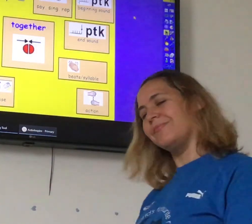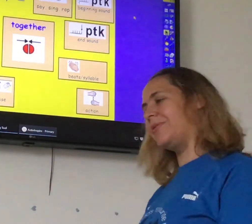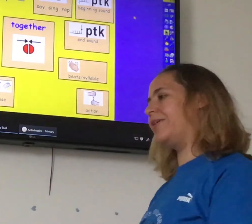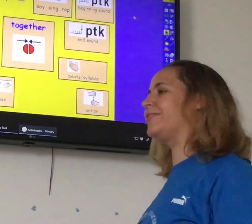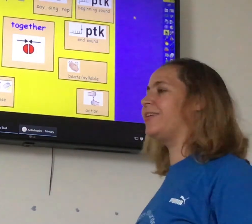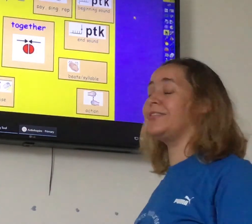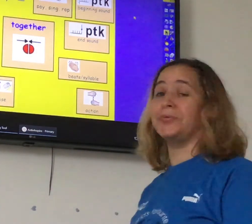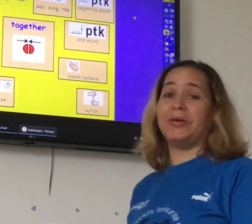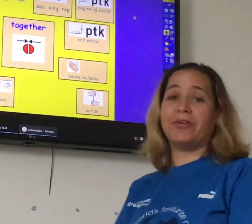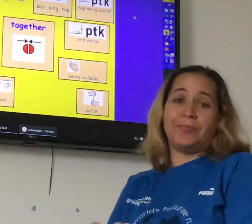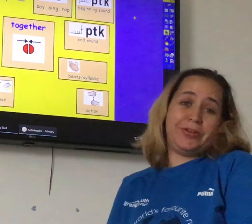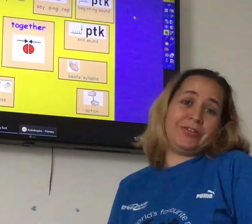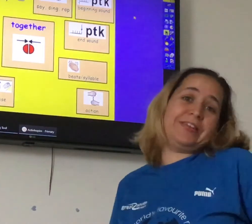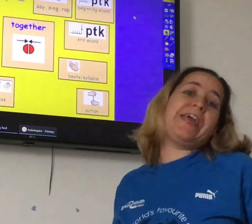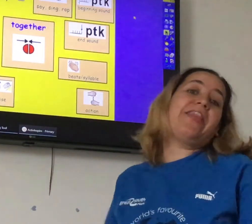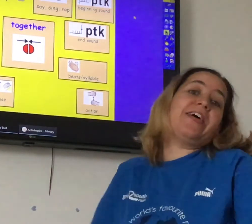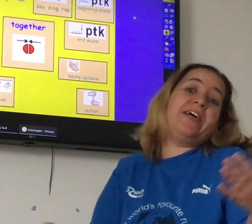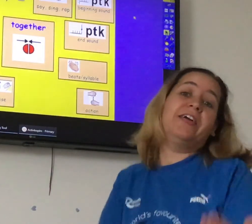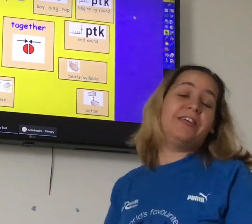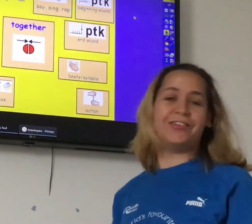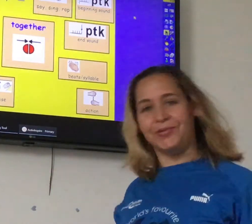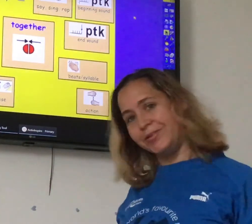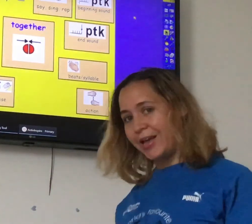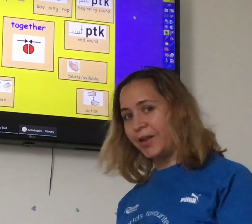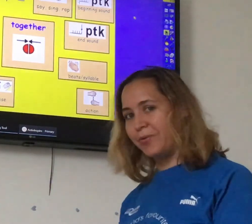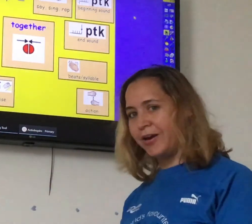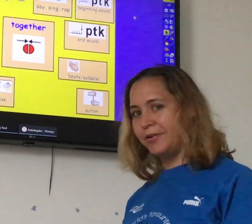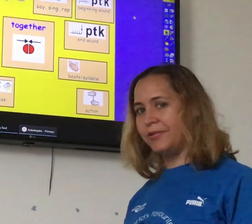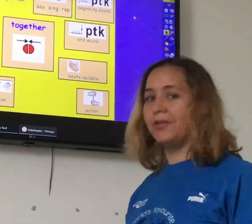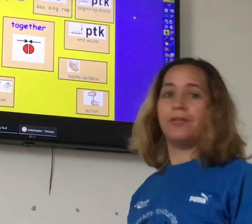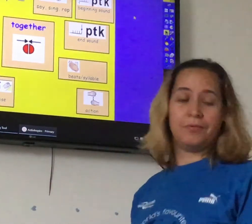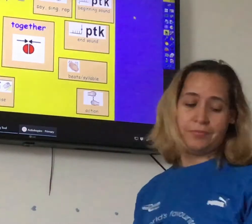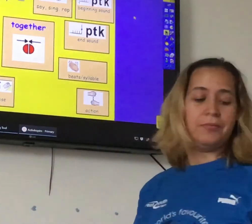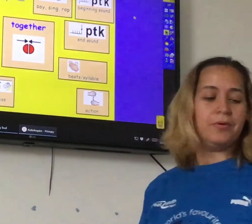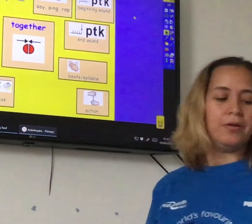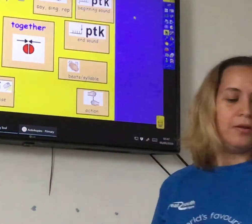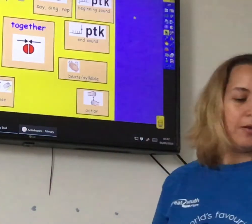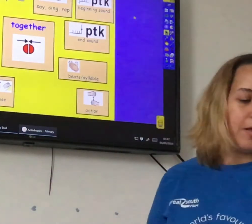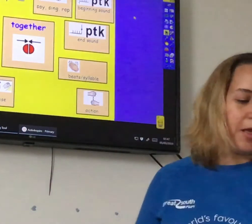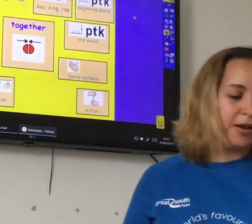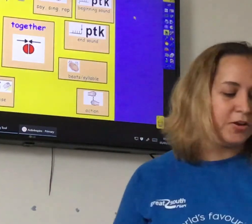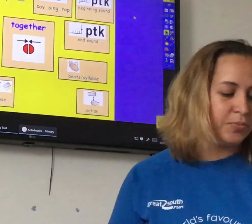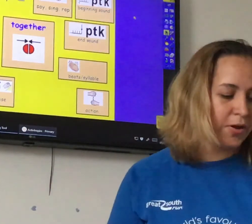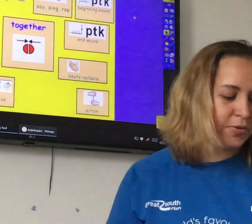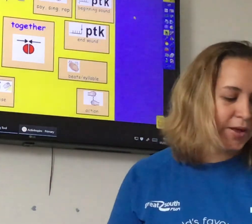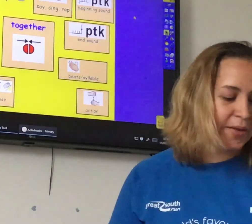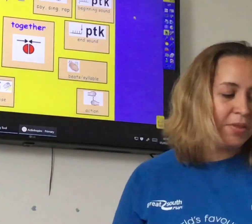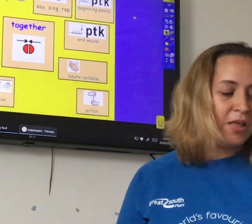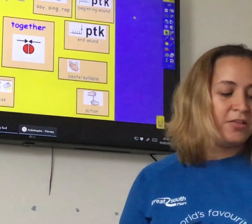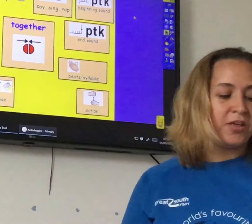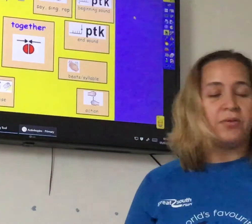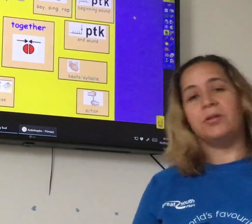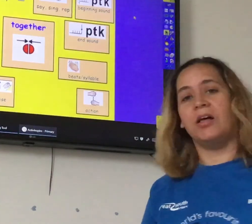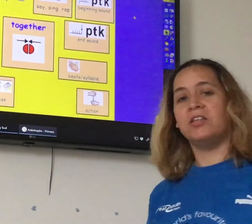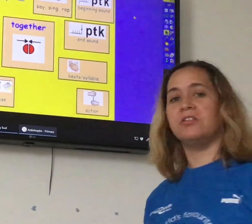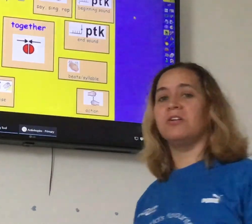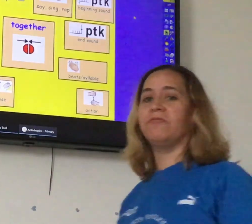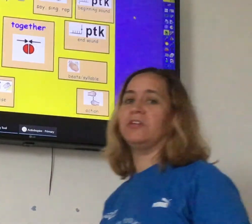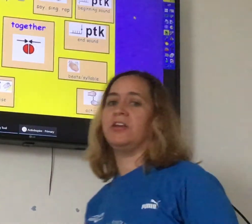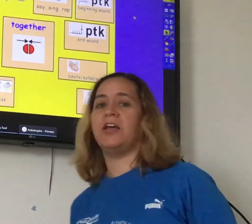Well done. So we come together to celebrate and do word aware. So last song for today